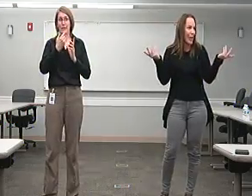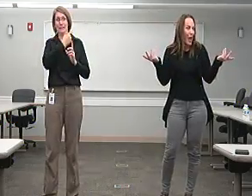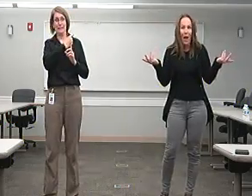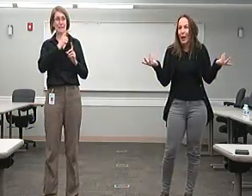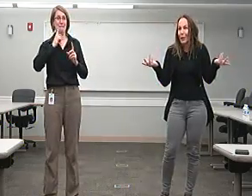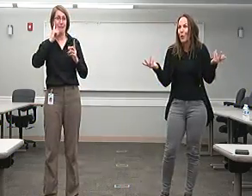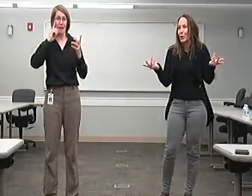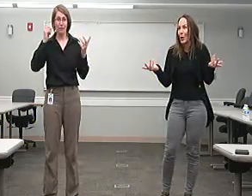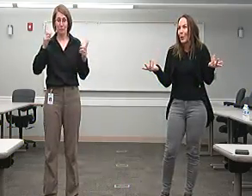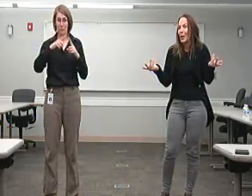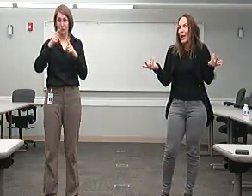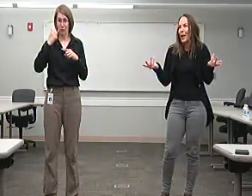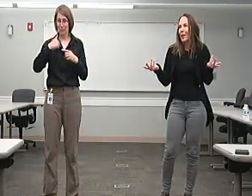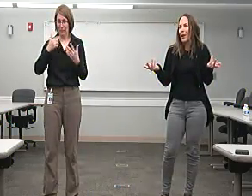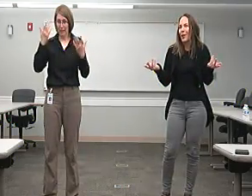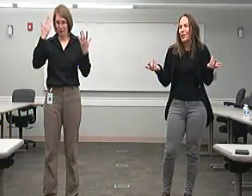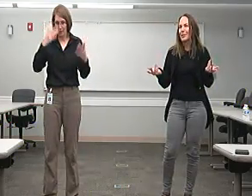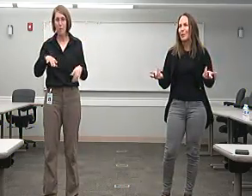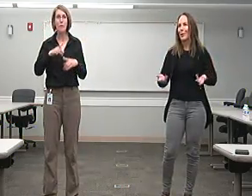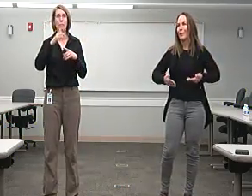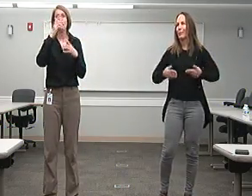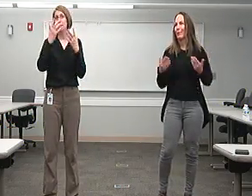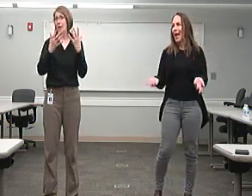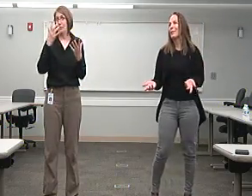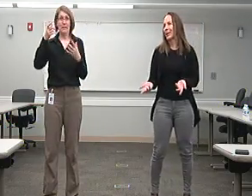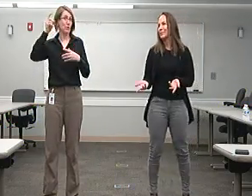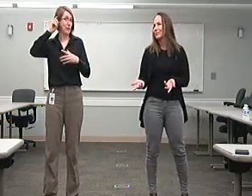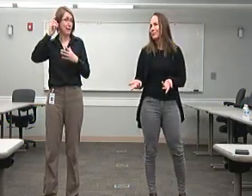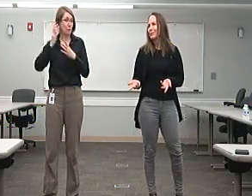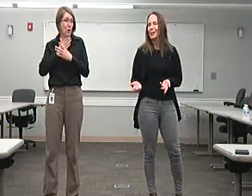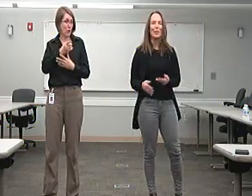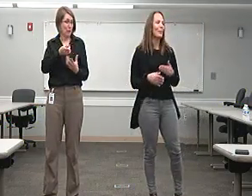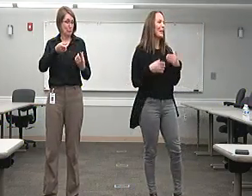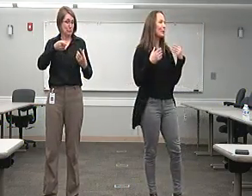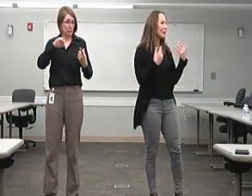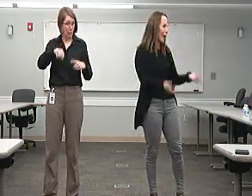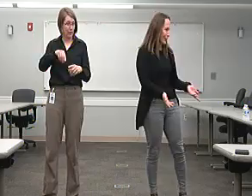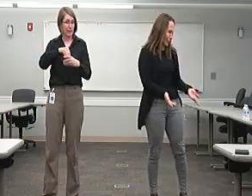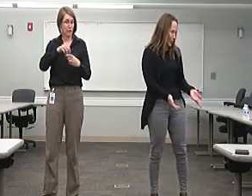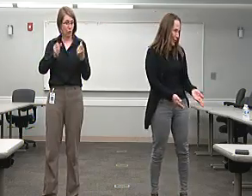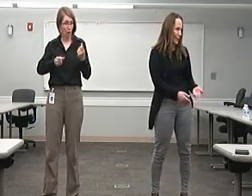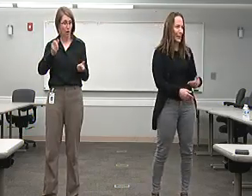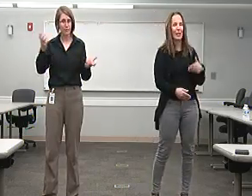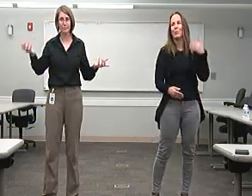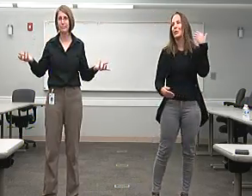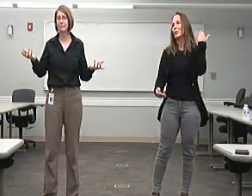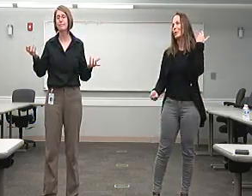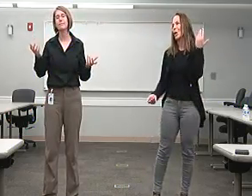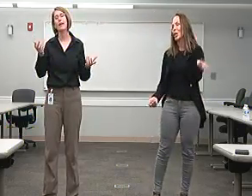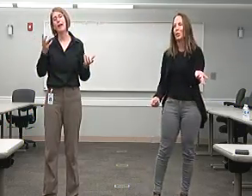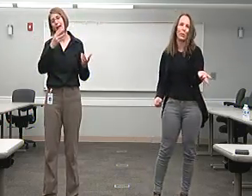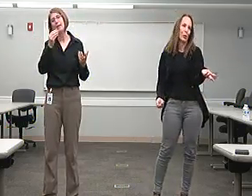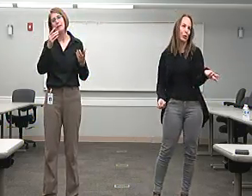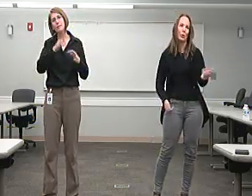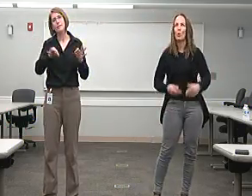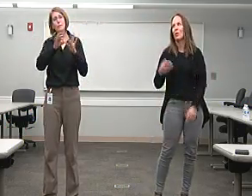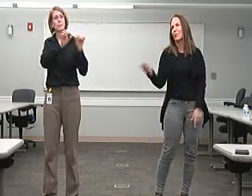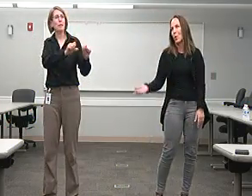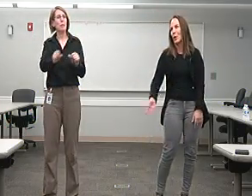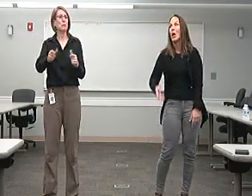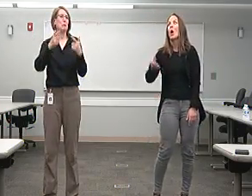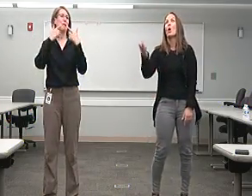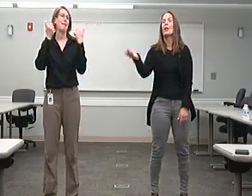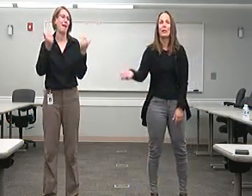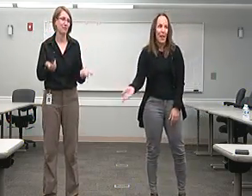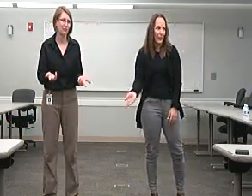know. And also laughing, being able to laugh at yourself and being able to acknowledge they're 2 or they're 4 or they're